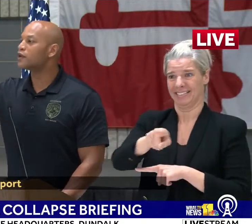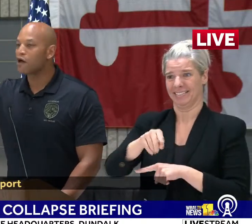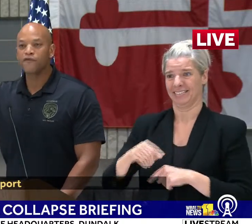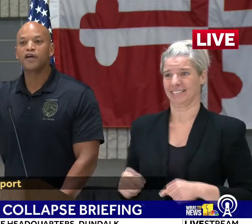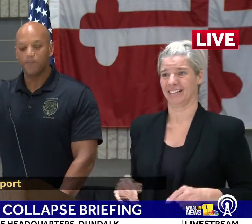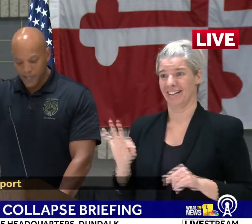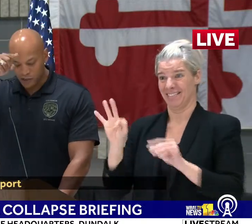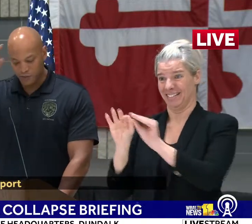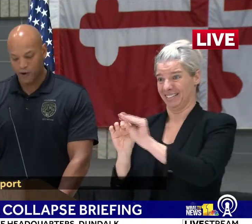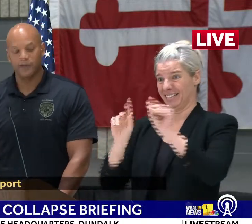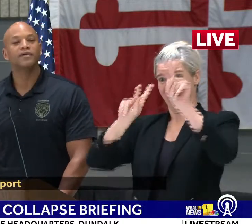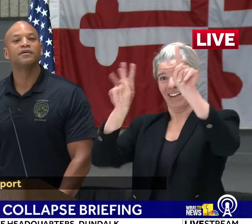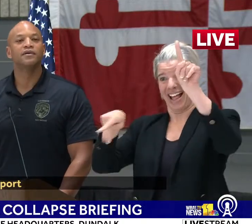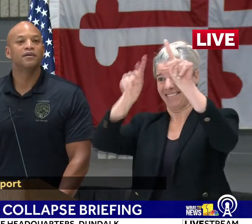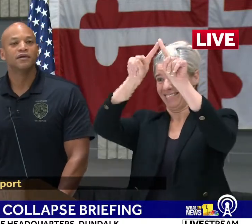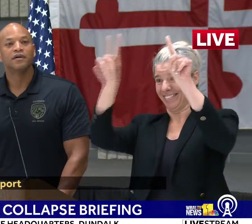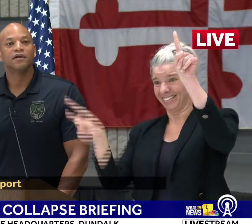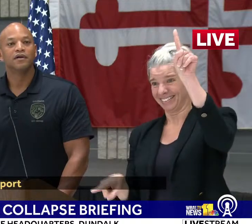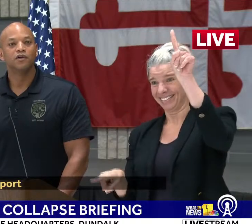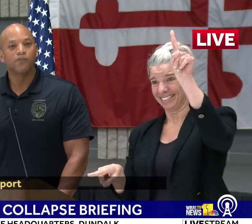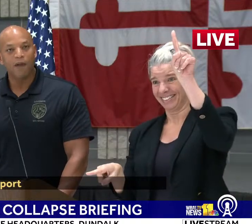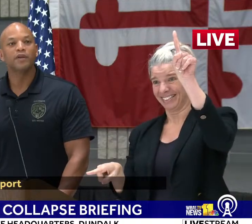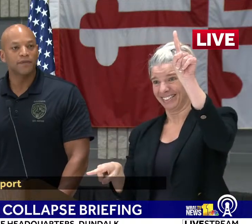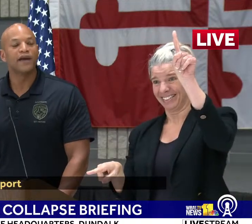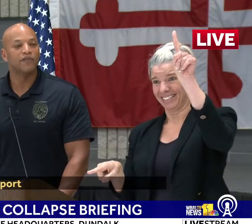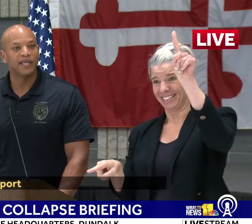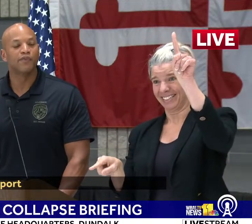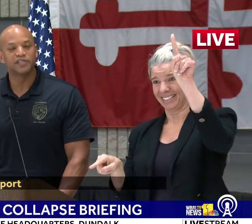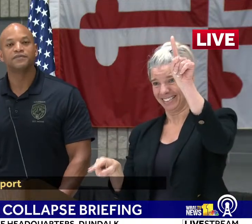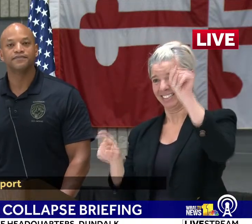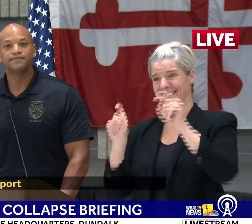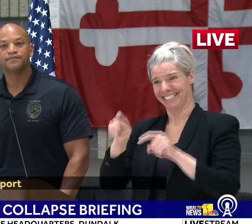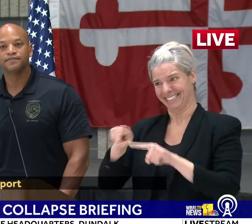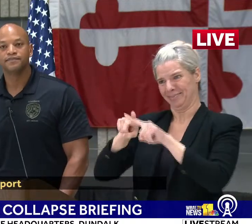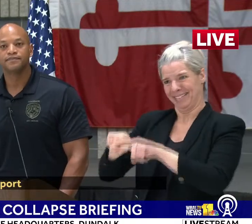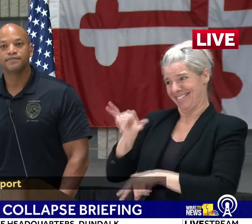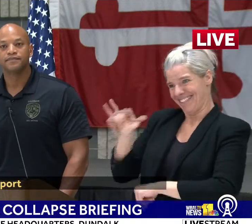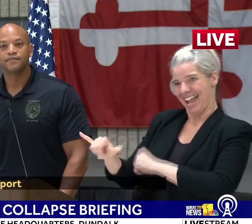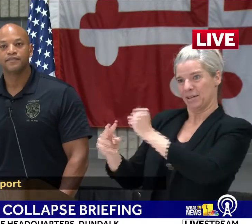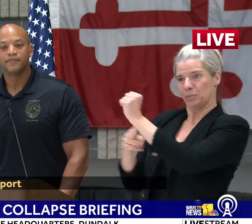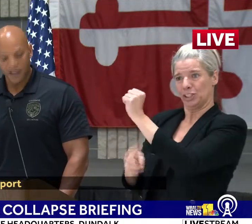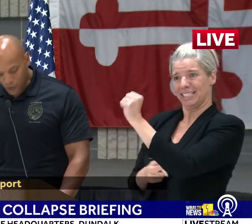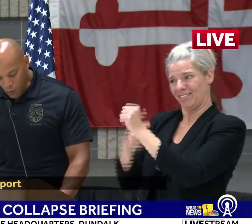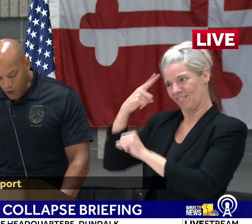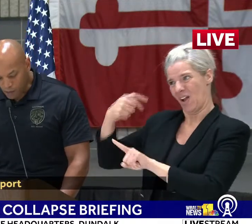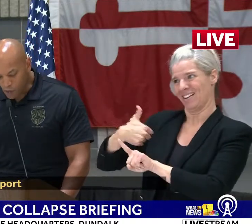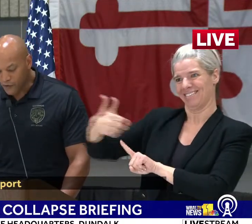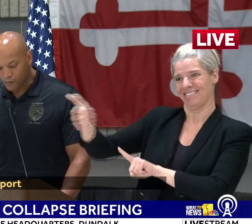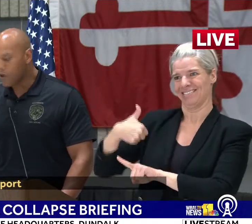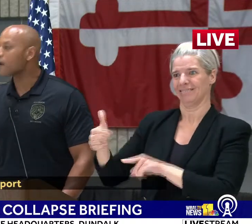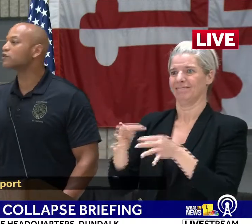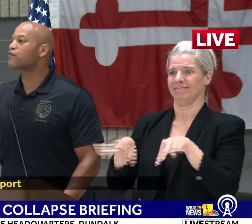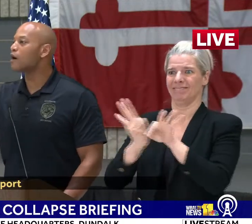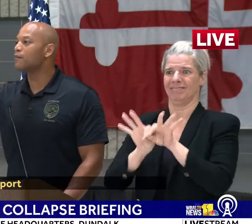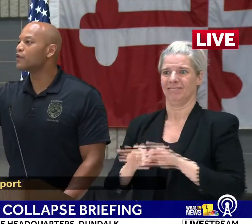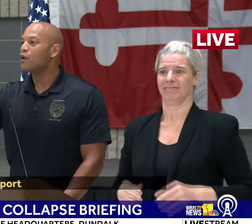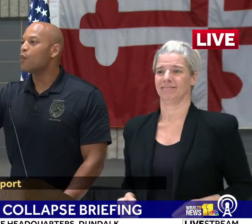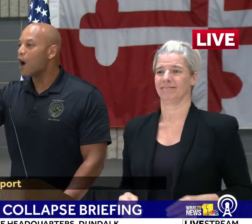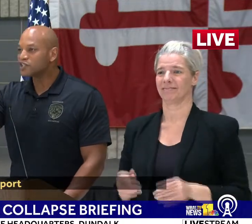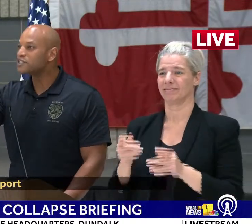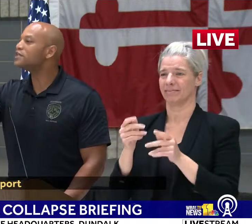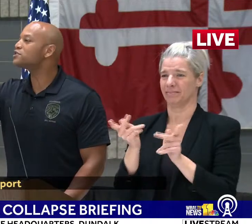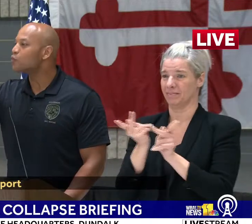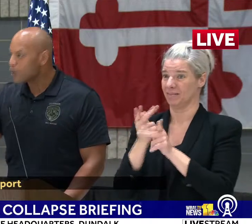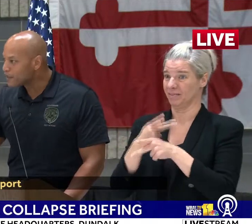from Philadelphia to Petersburg, you probably depend on the Key Bridge. If you want to move your products